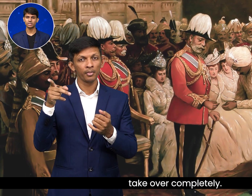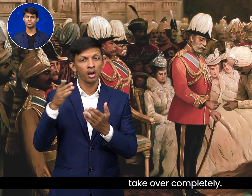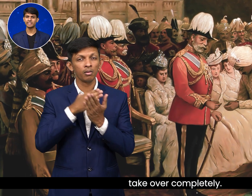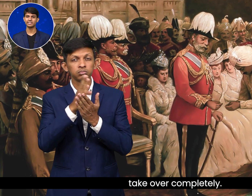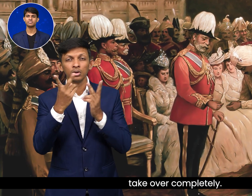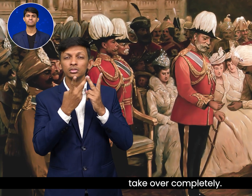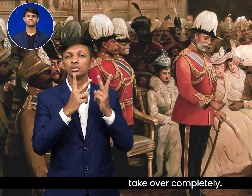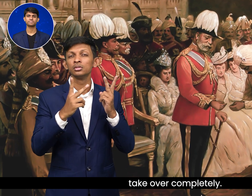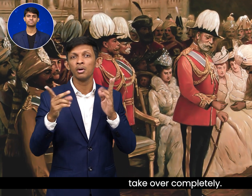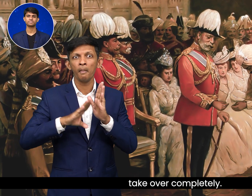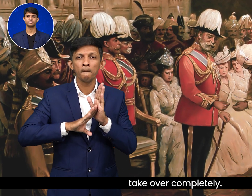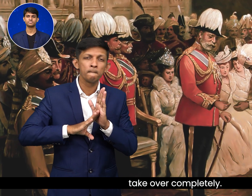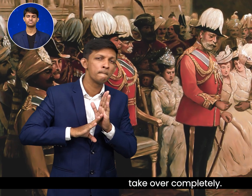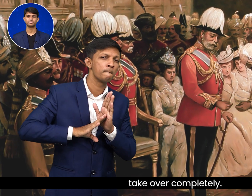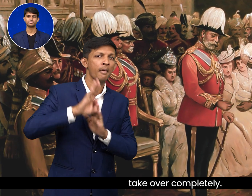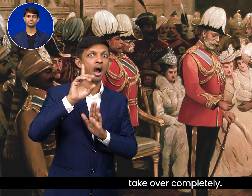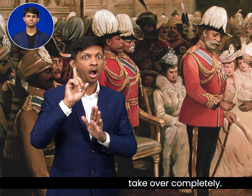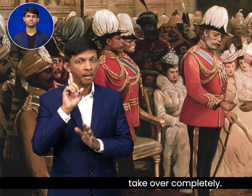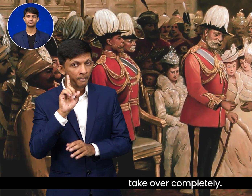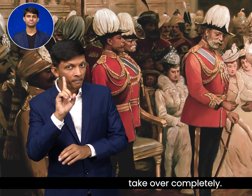take over completely.